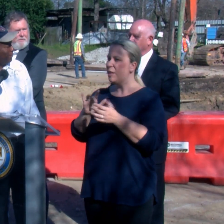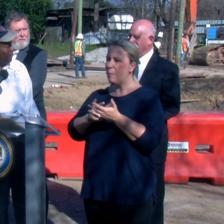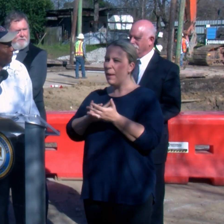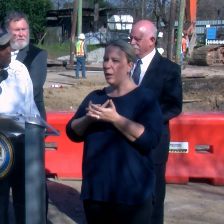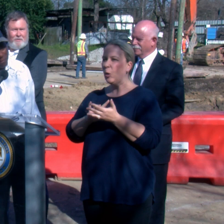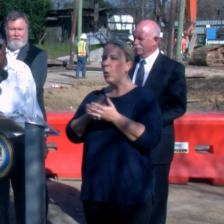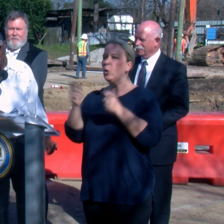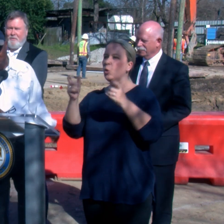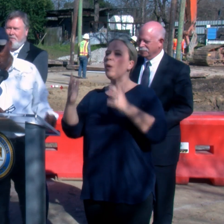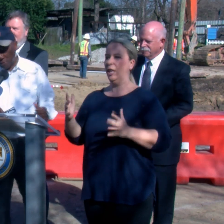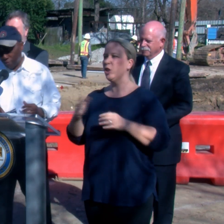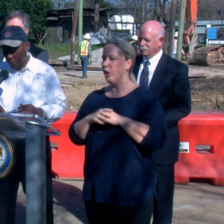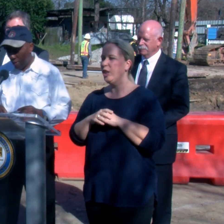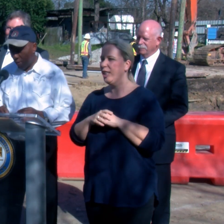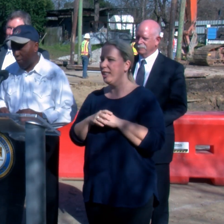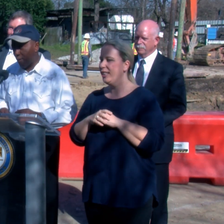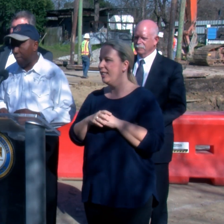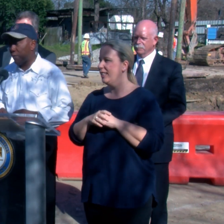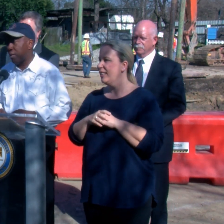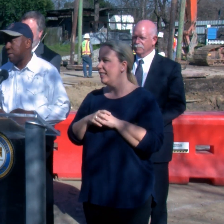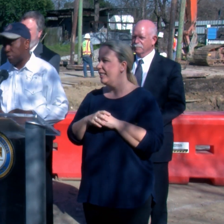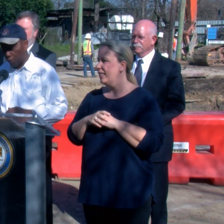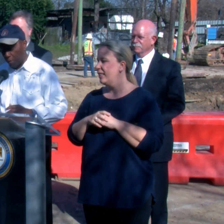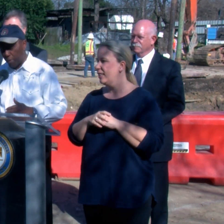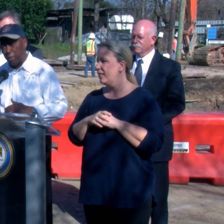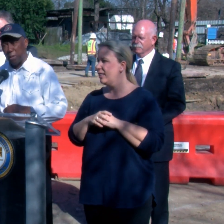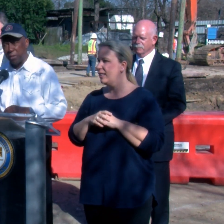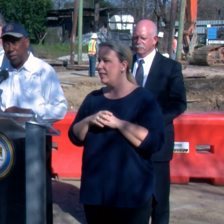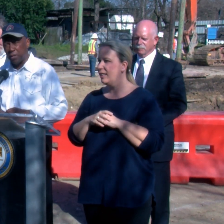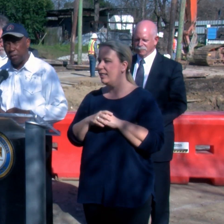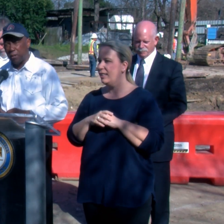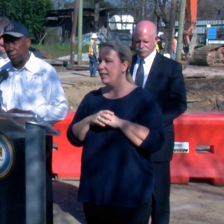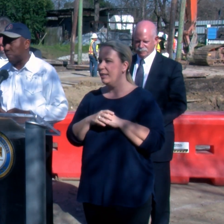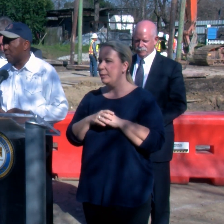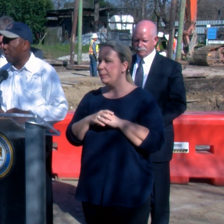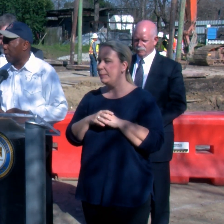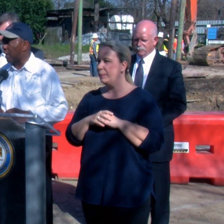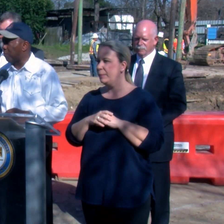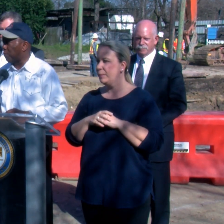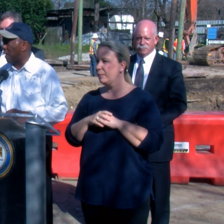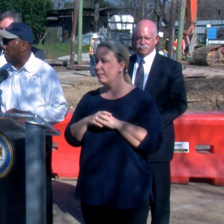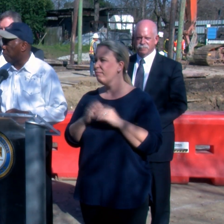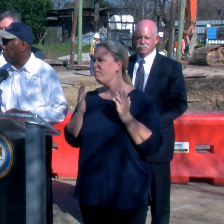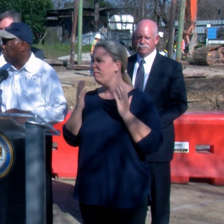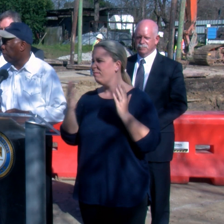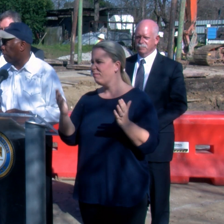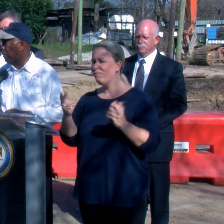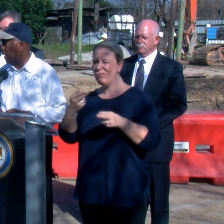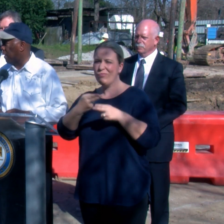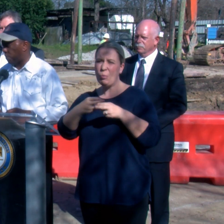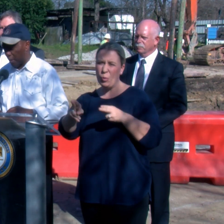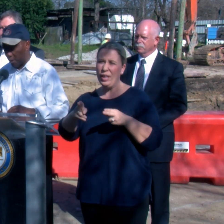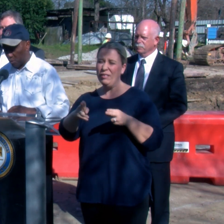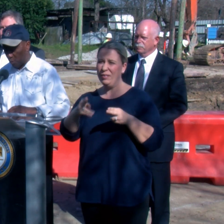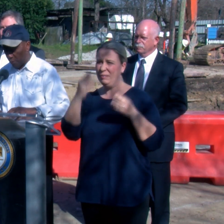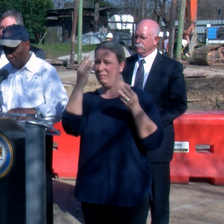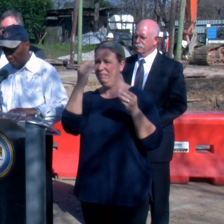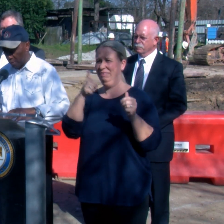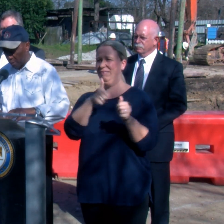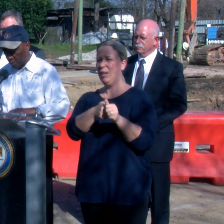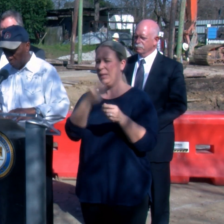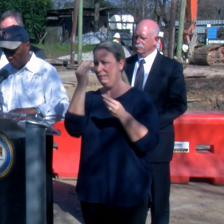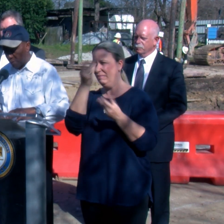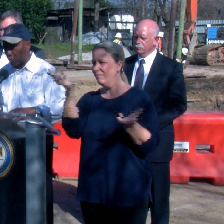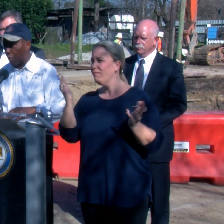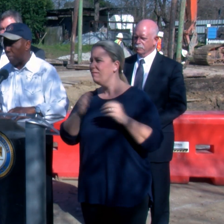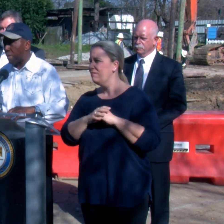us? Medical director. So let me just kind of provide a brief update as to where